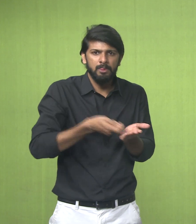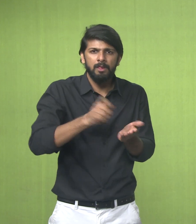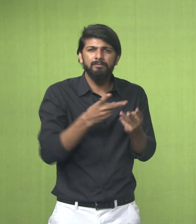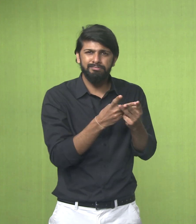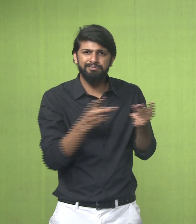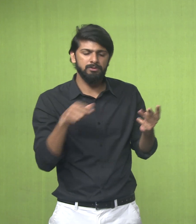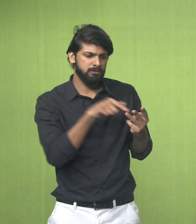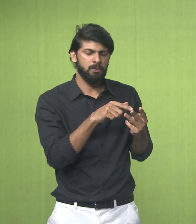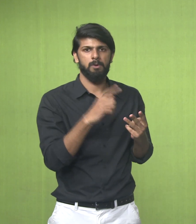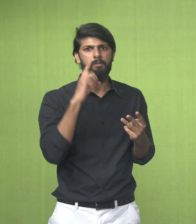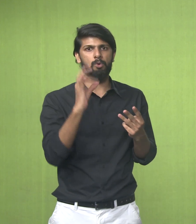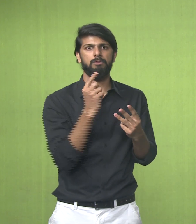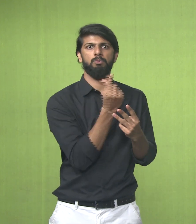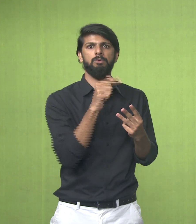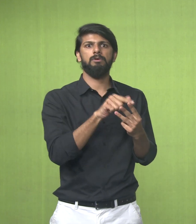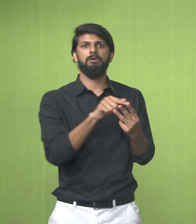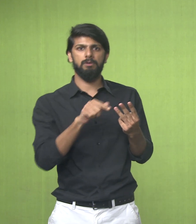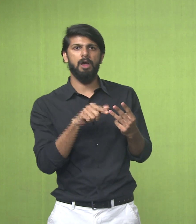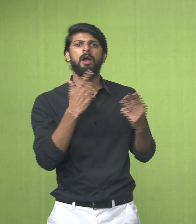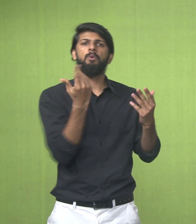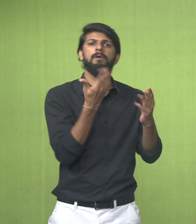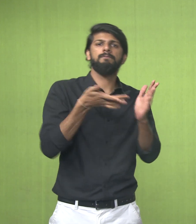These were the ones which were used to make paintings on